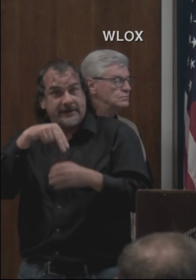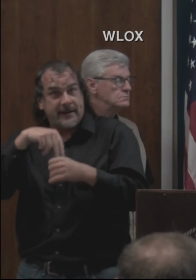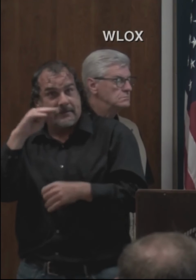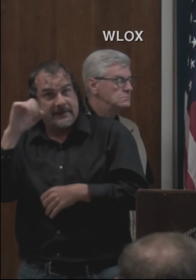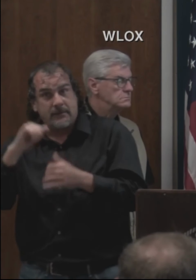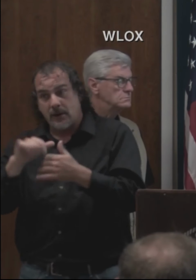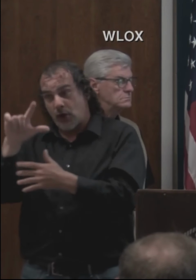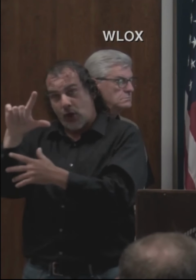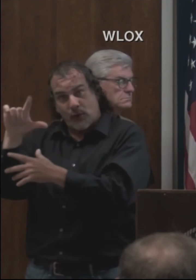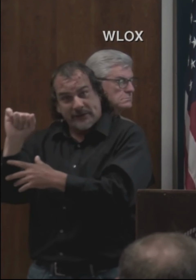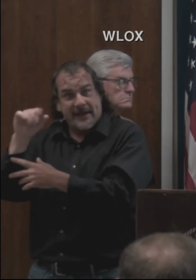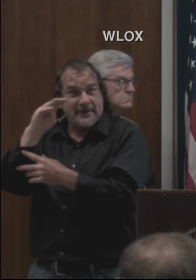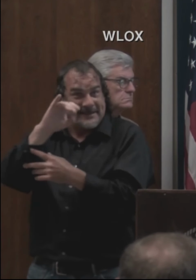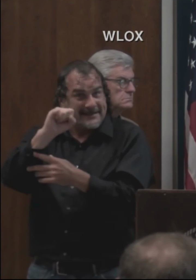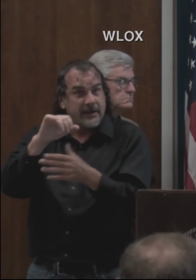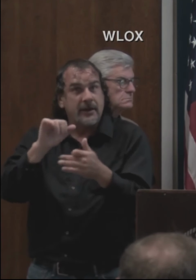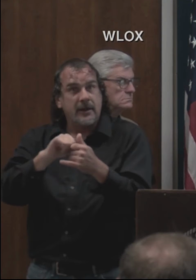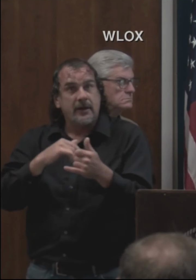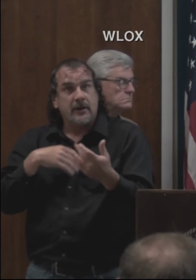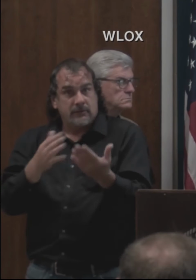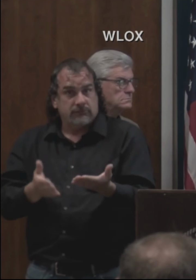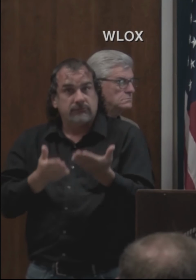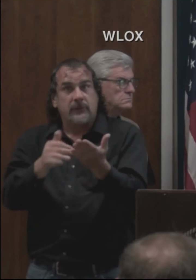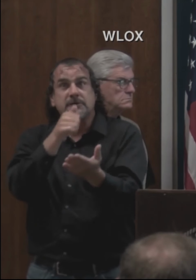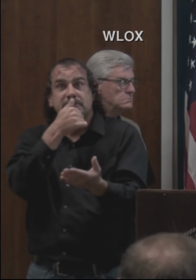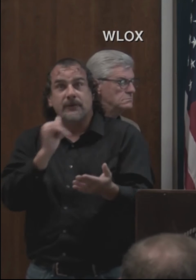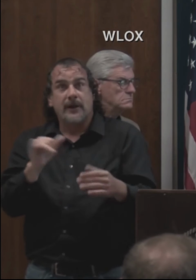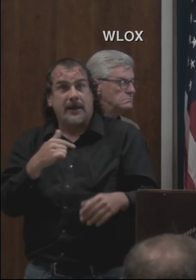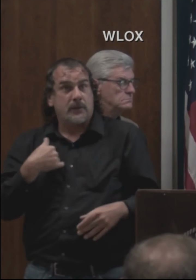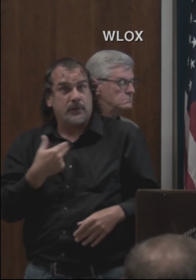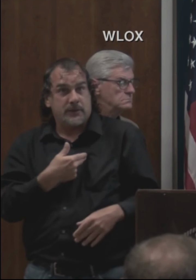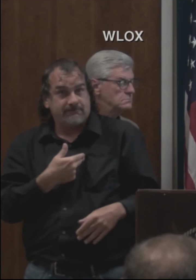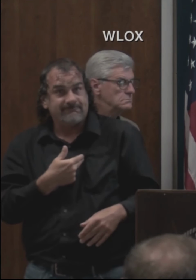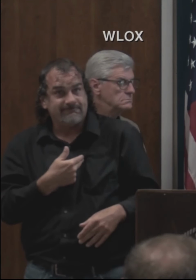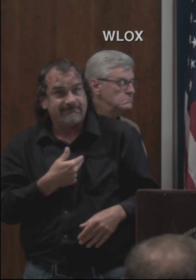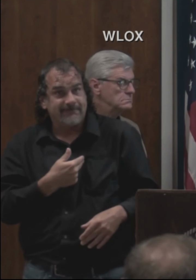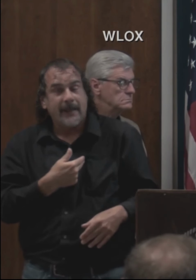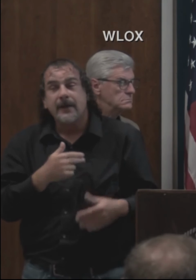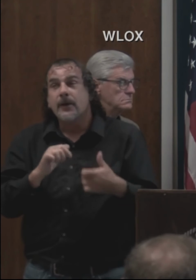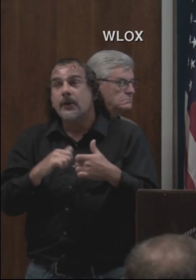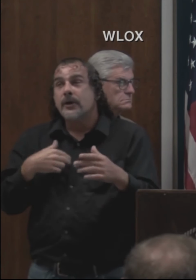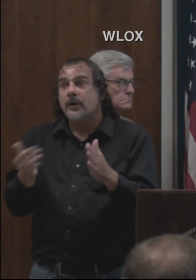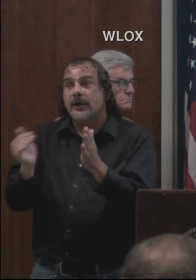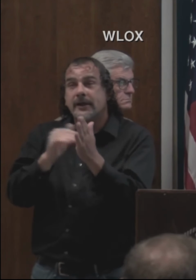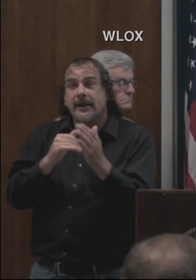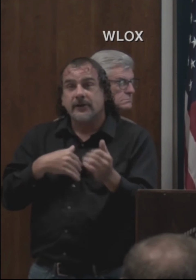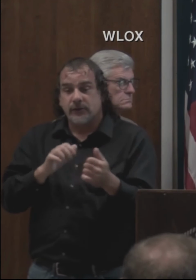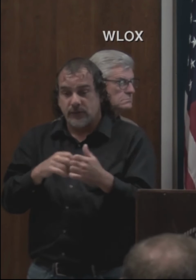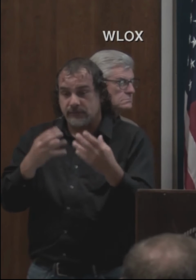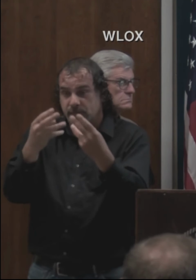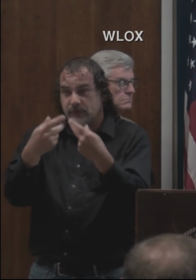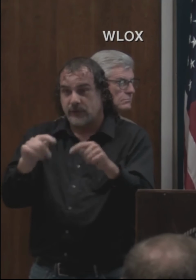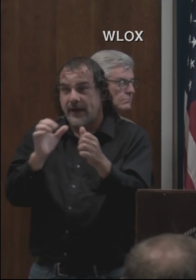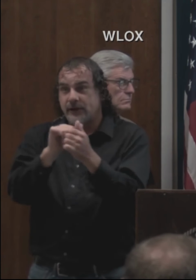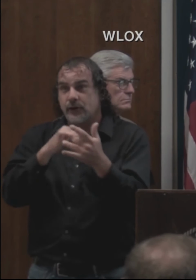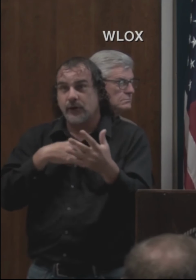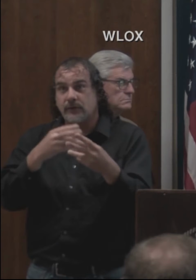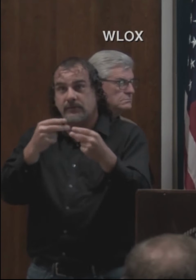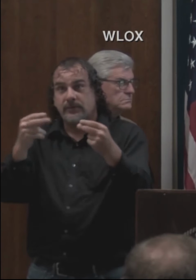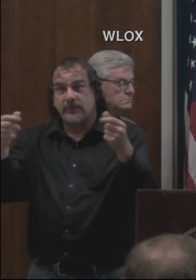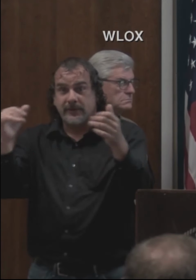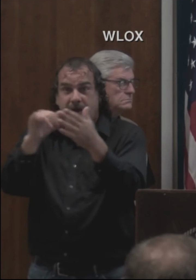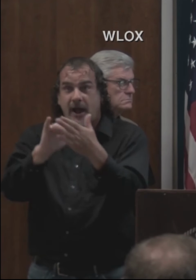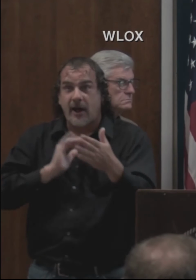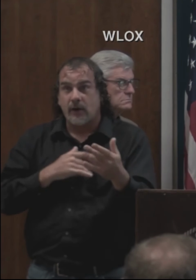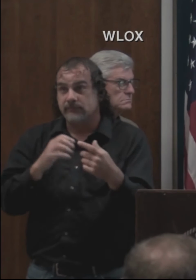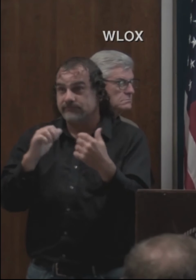our friends in Louisiana who are also suffering like we are. So we'll continue to address the issue concerning Bonnie Carey and the possible